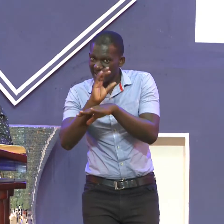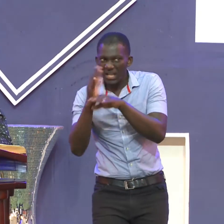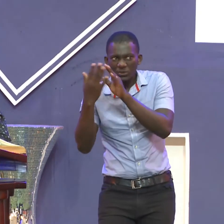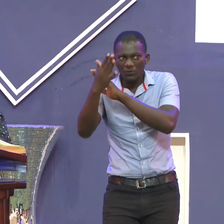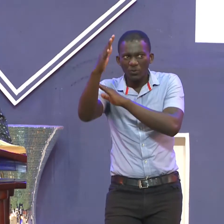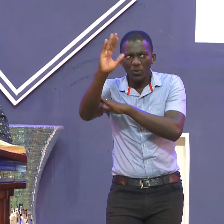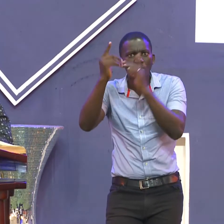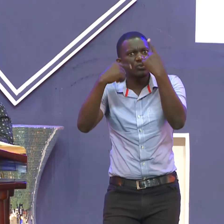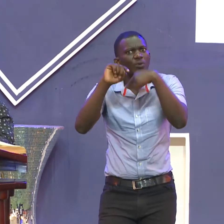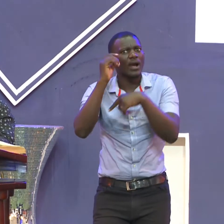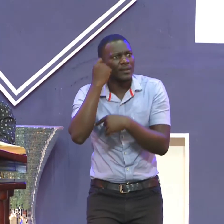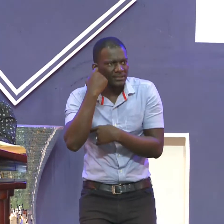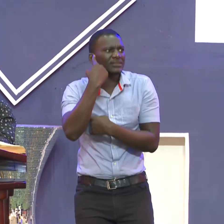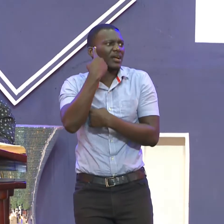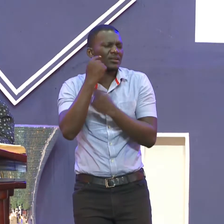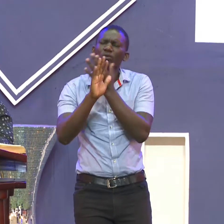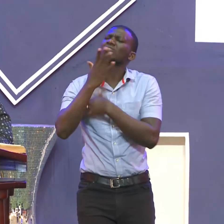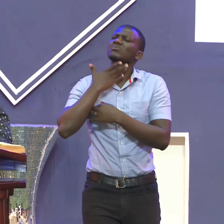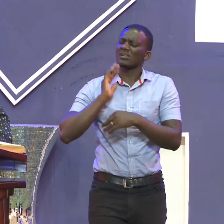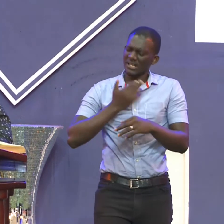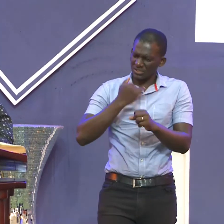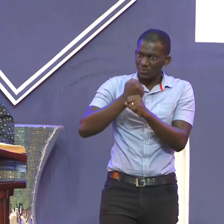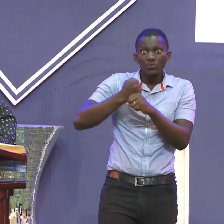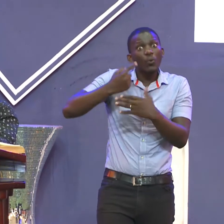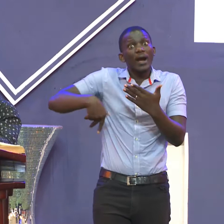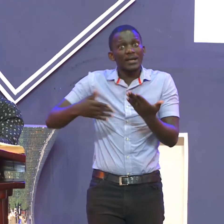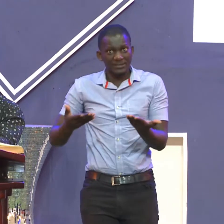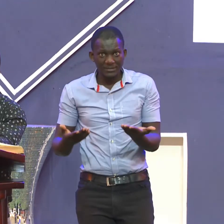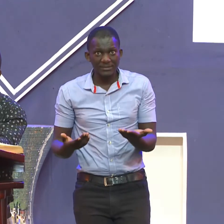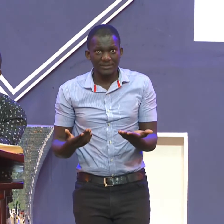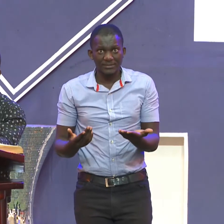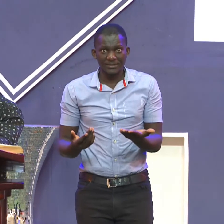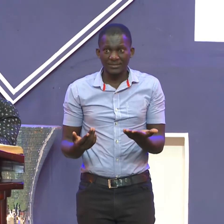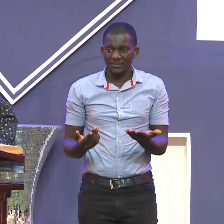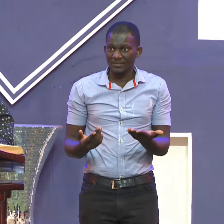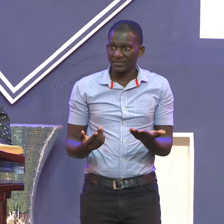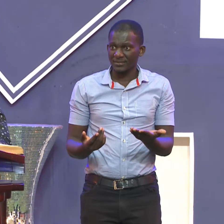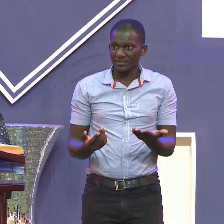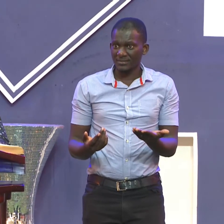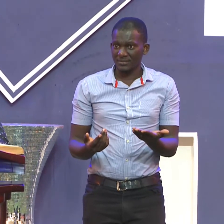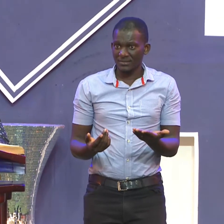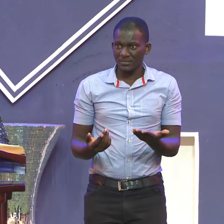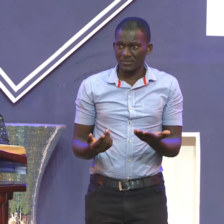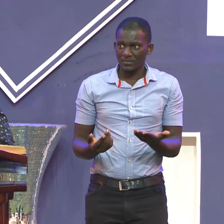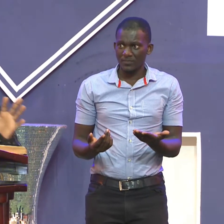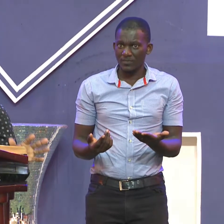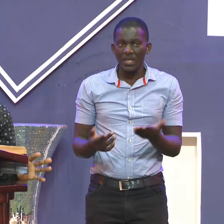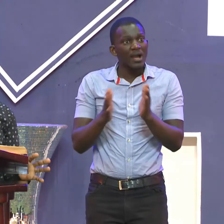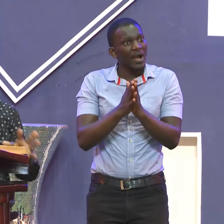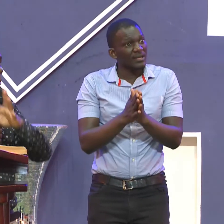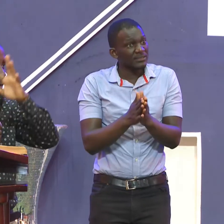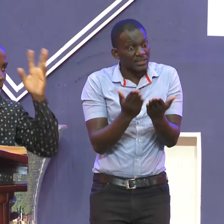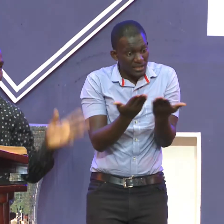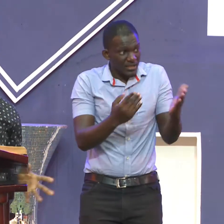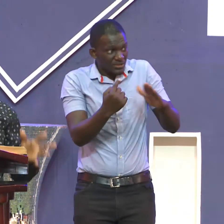atwetaazo teeka mu nkola. That is where we understood that we understand what God requires us to put into practice. Era buli mu mbeera